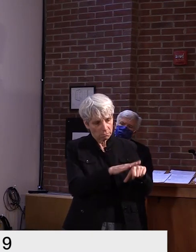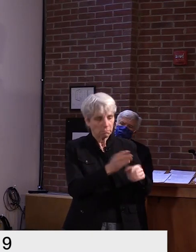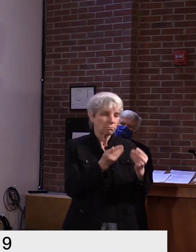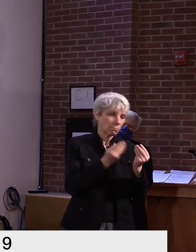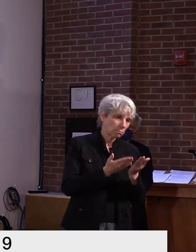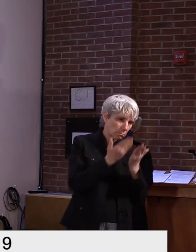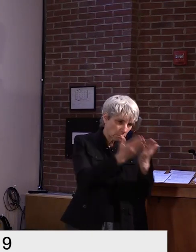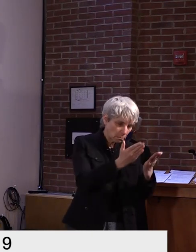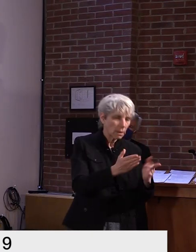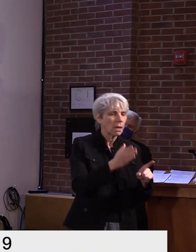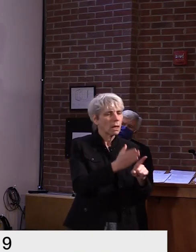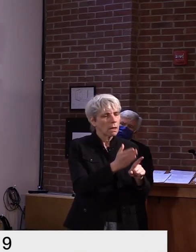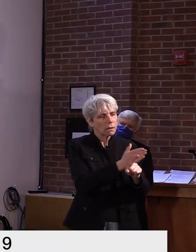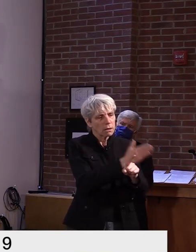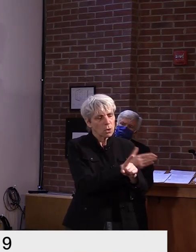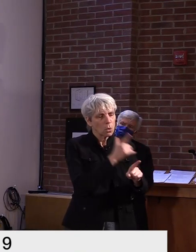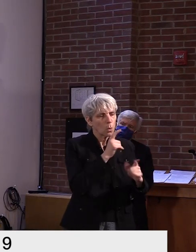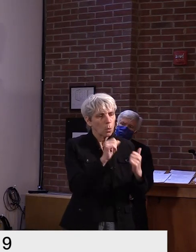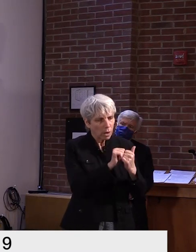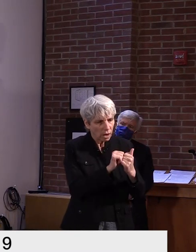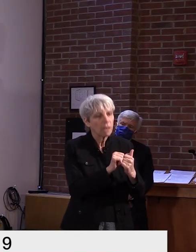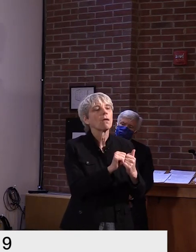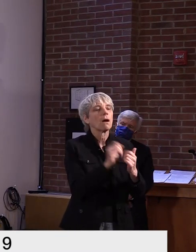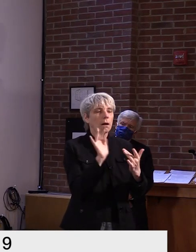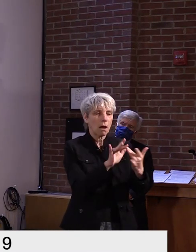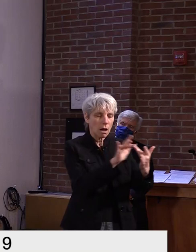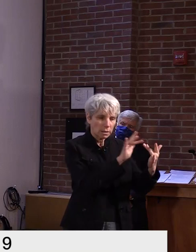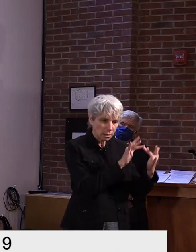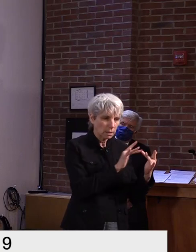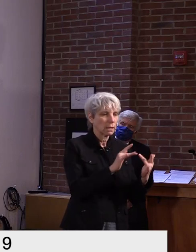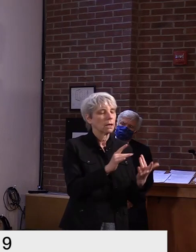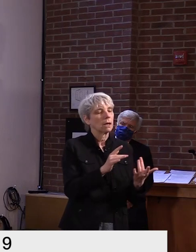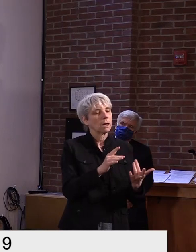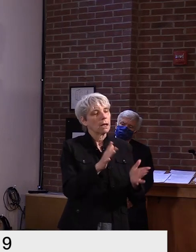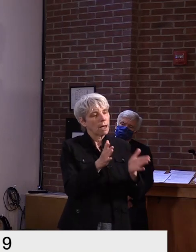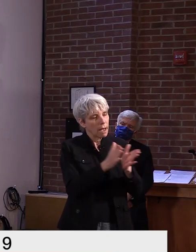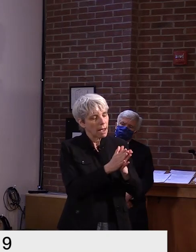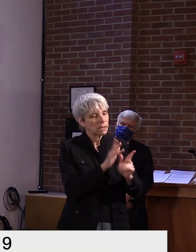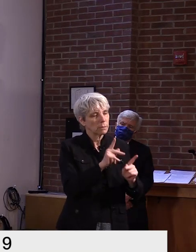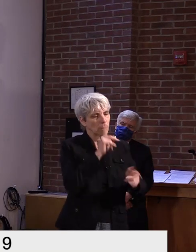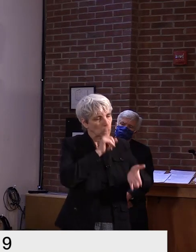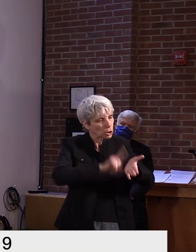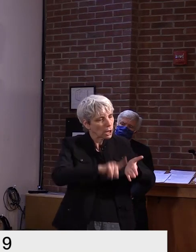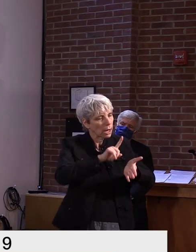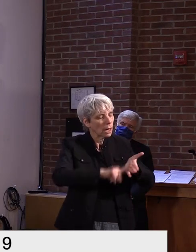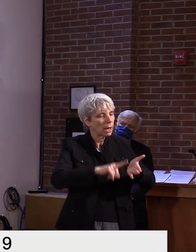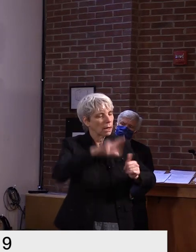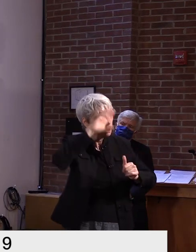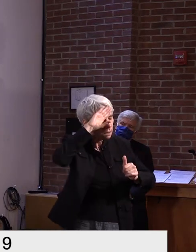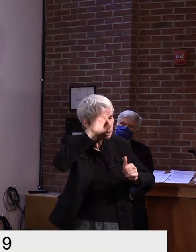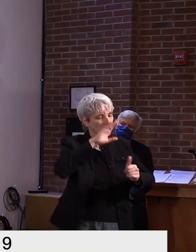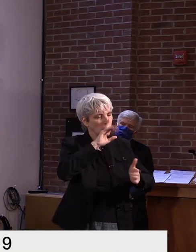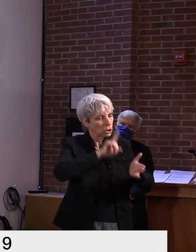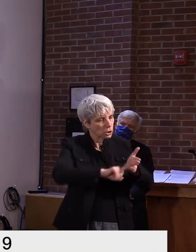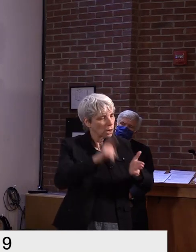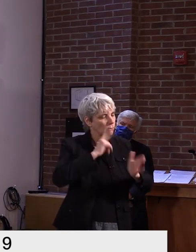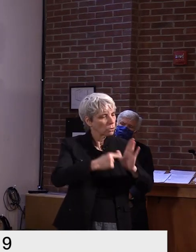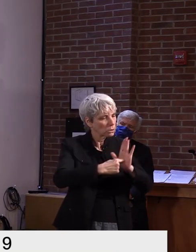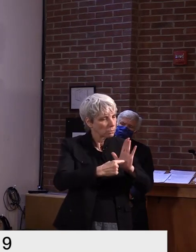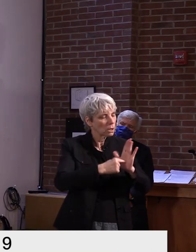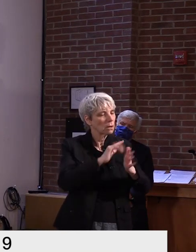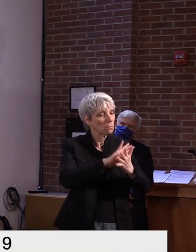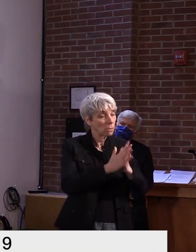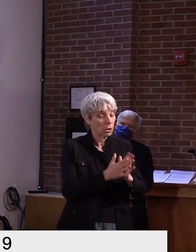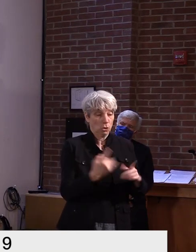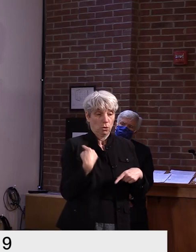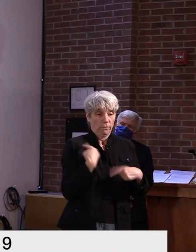tracing, obviously recommending quarantine and symptom monitoring as needed. Currently, there are only a small number of